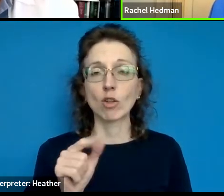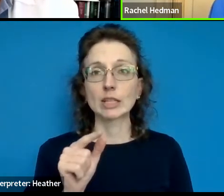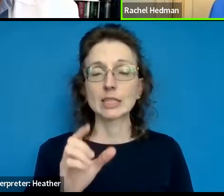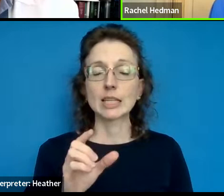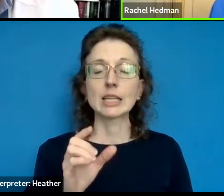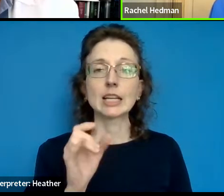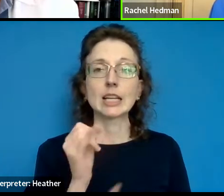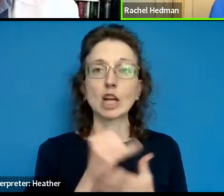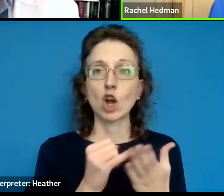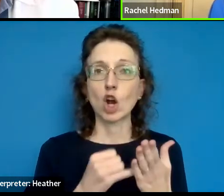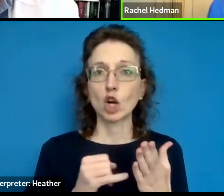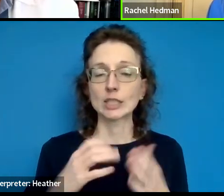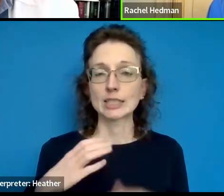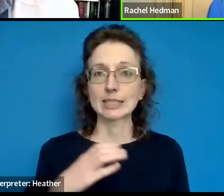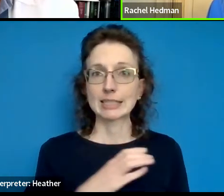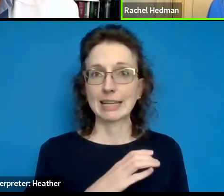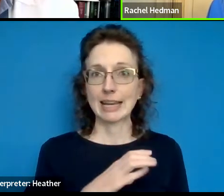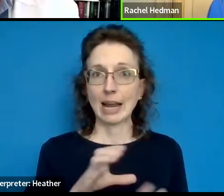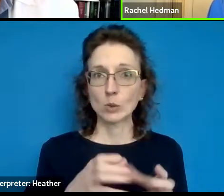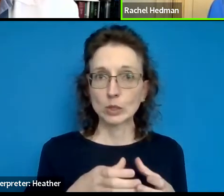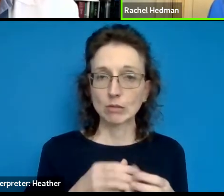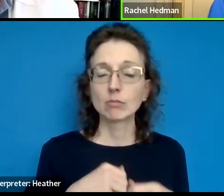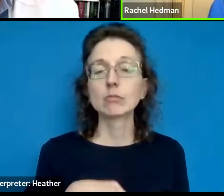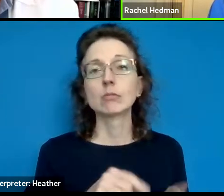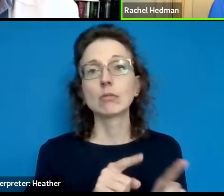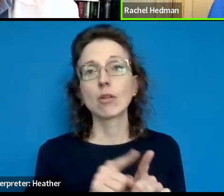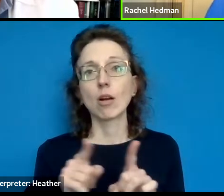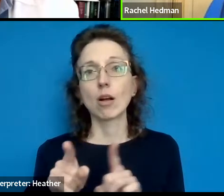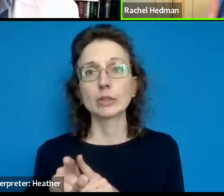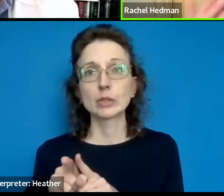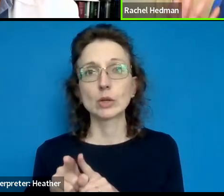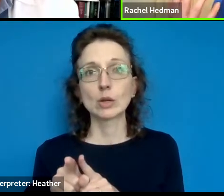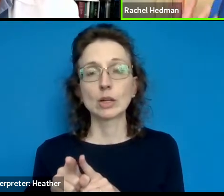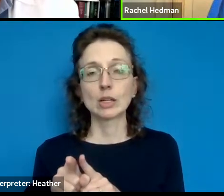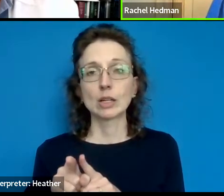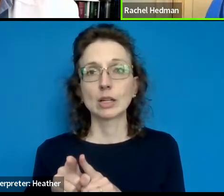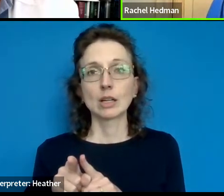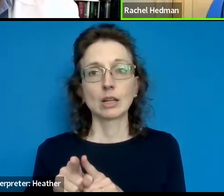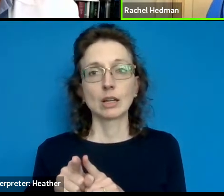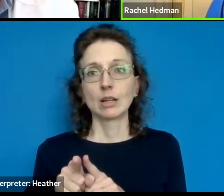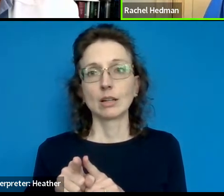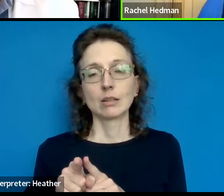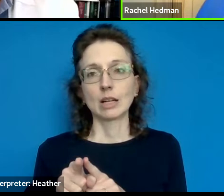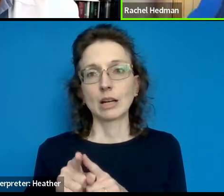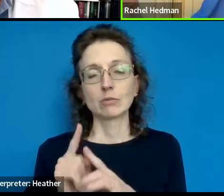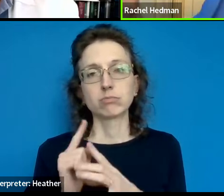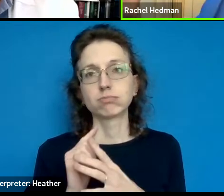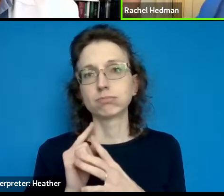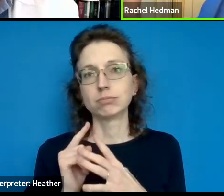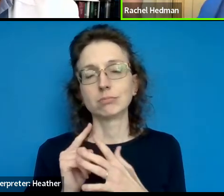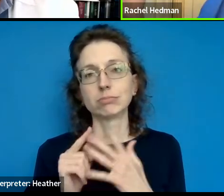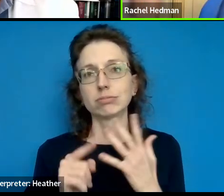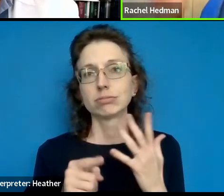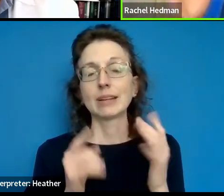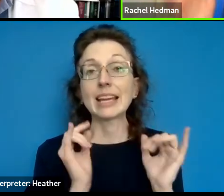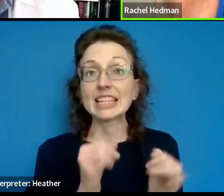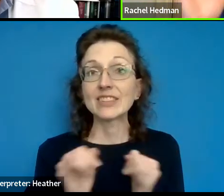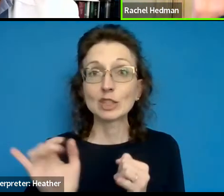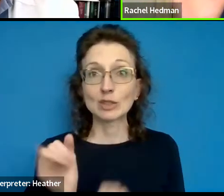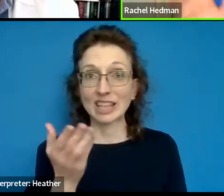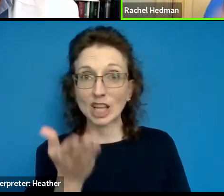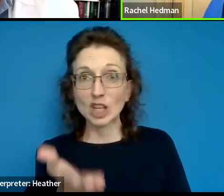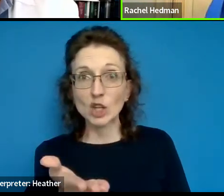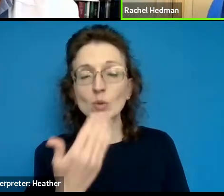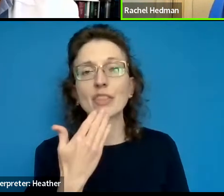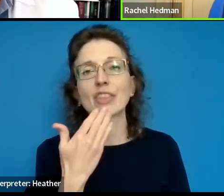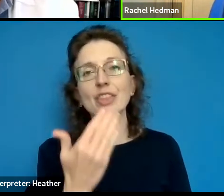Arts Council. And we also have just so much from individuals like you. So thank you